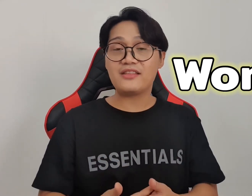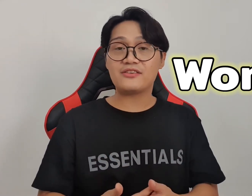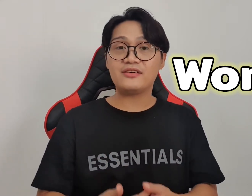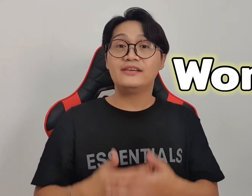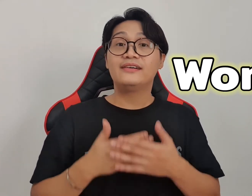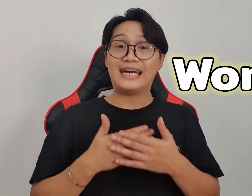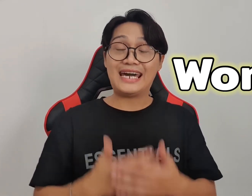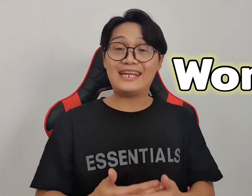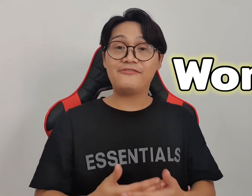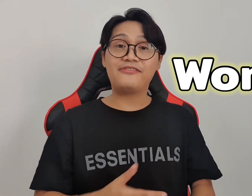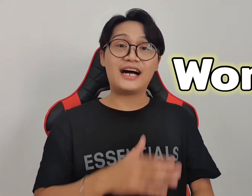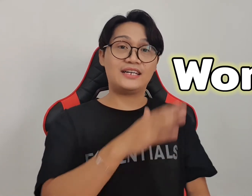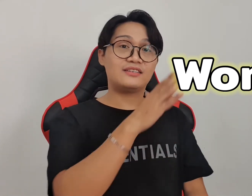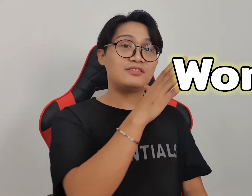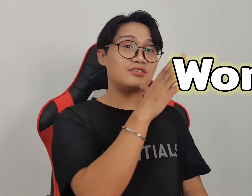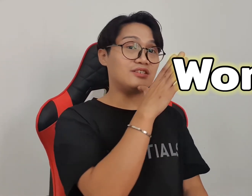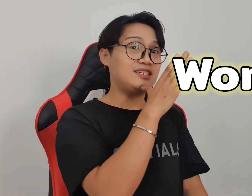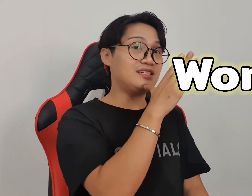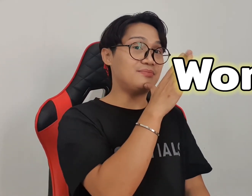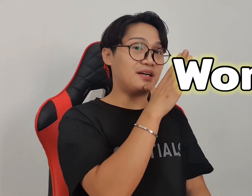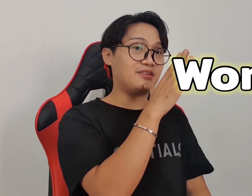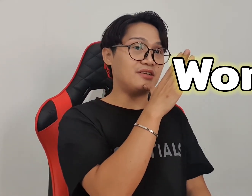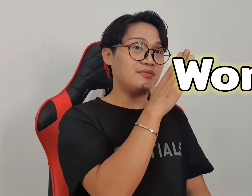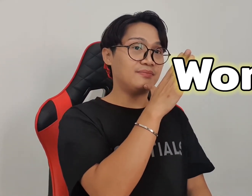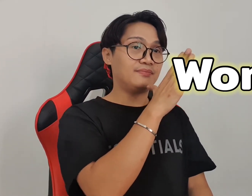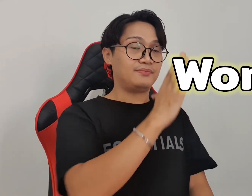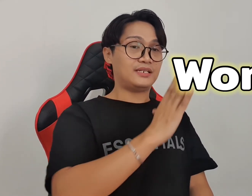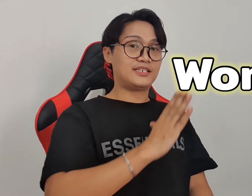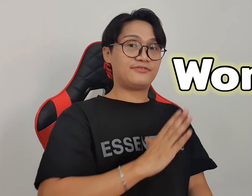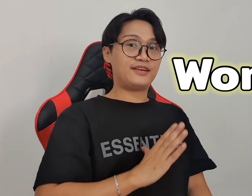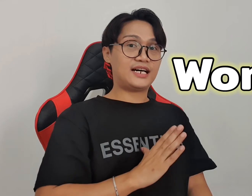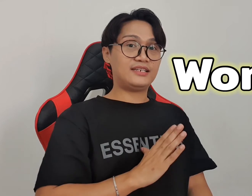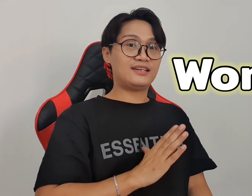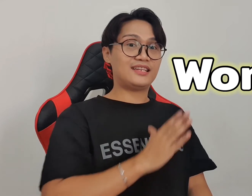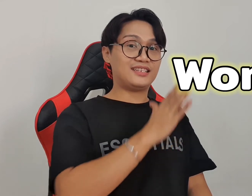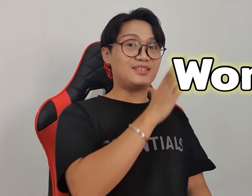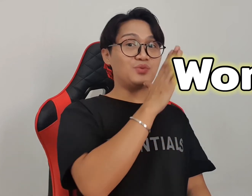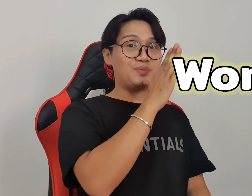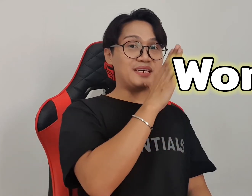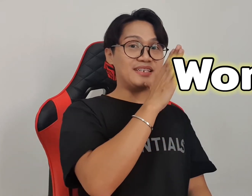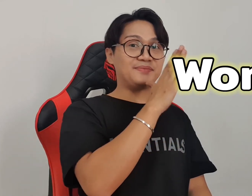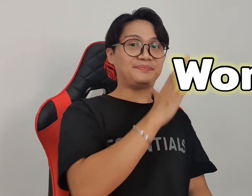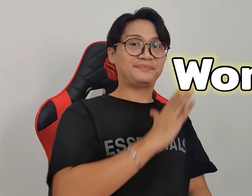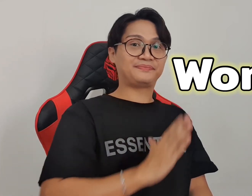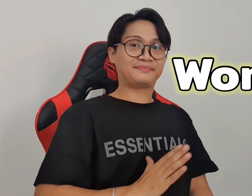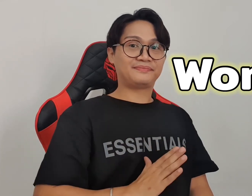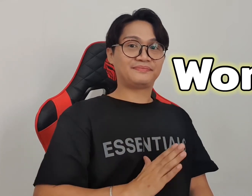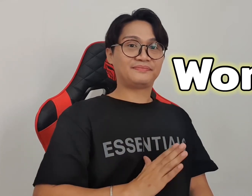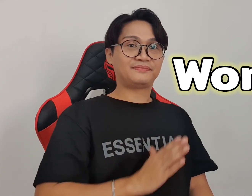mother and fine. So this is mother plus fine, that is woman.